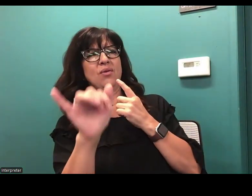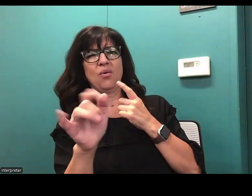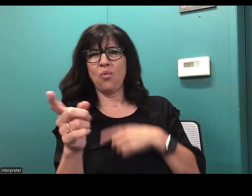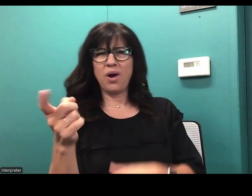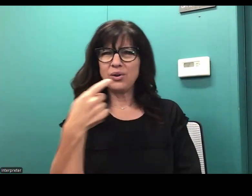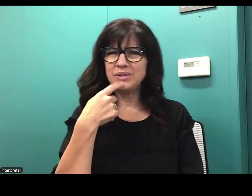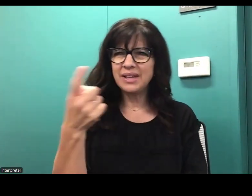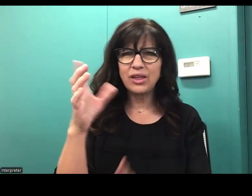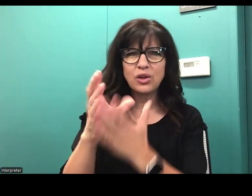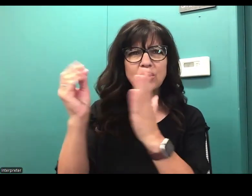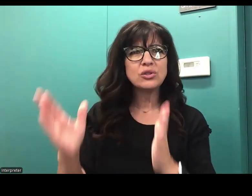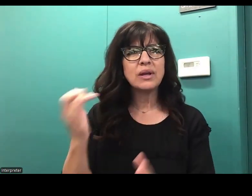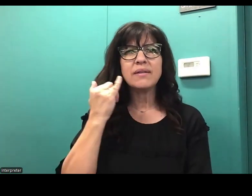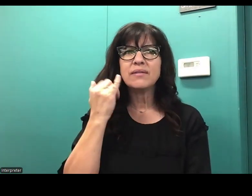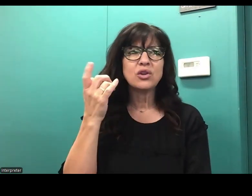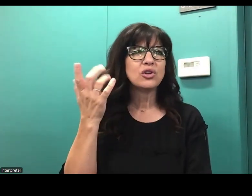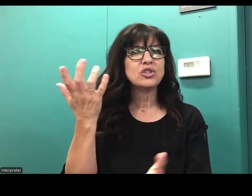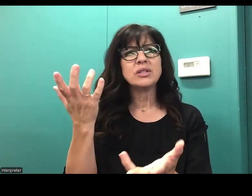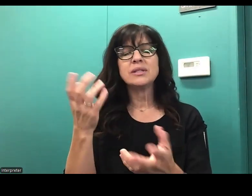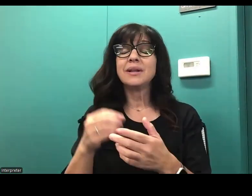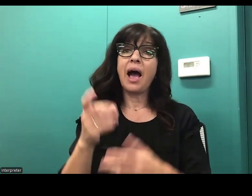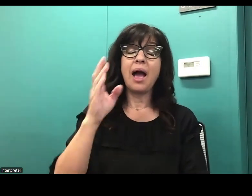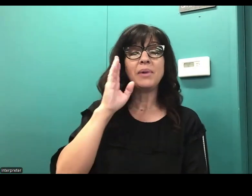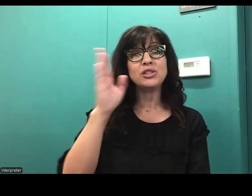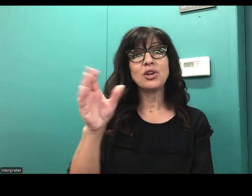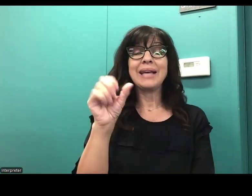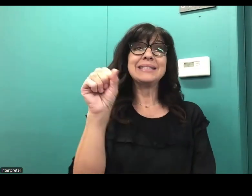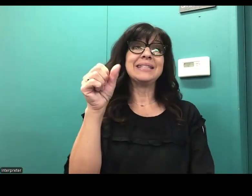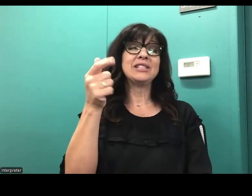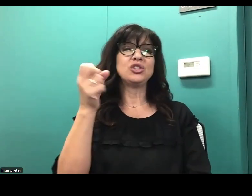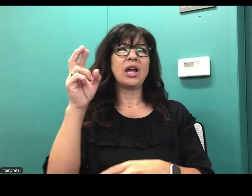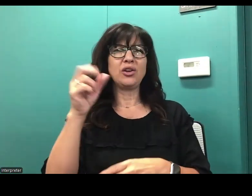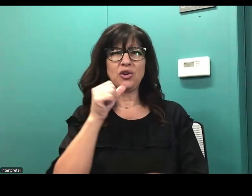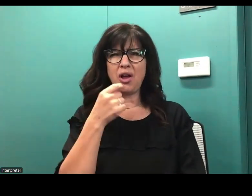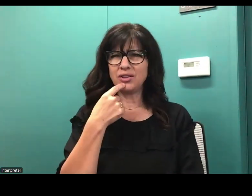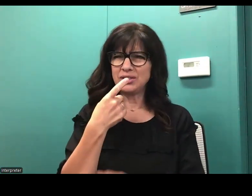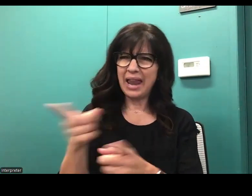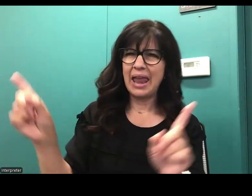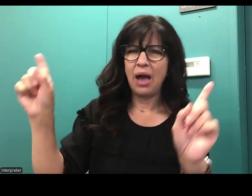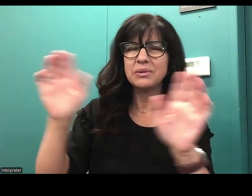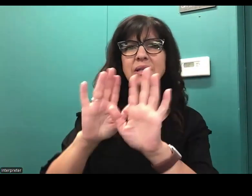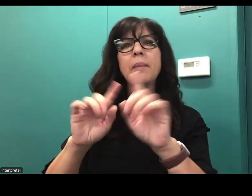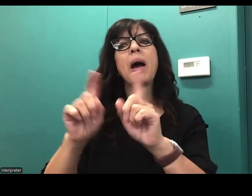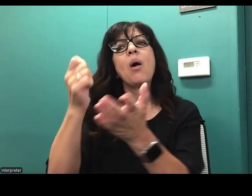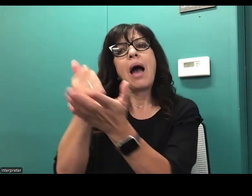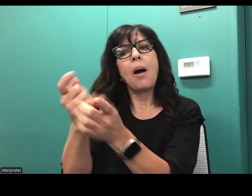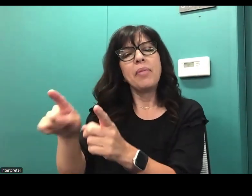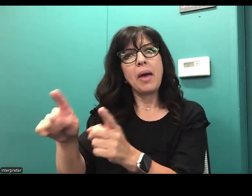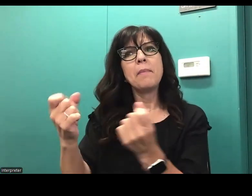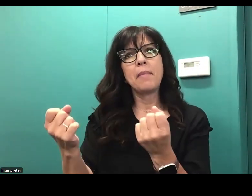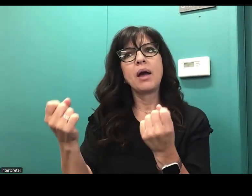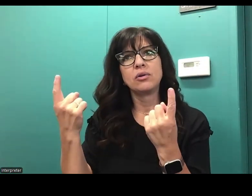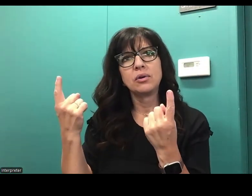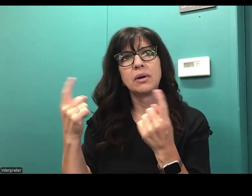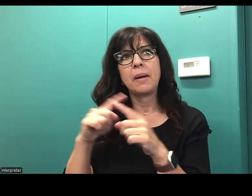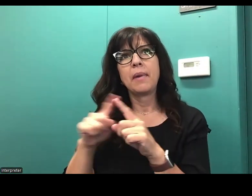telling all of your students? If you are just in this, I am straight cisgender, you're not going out and saying, but to help them, I understand.